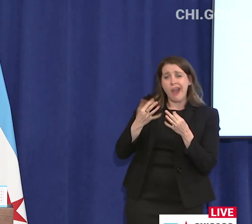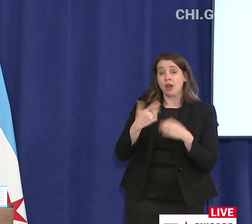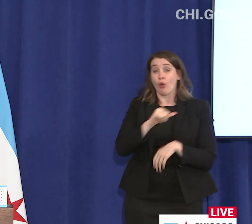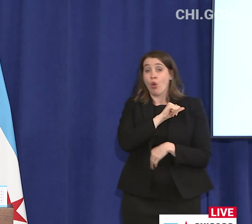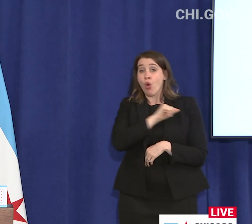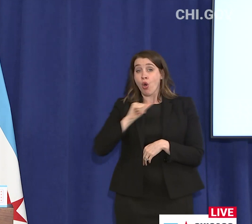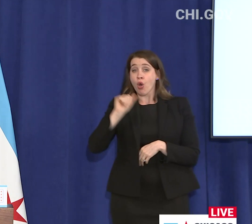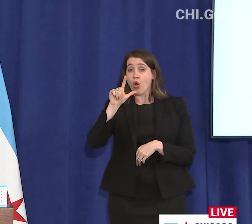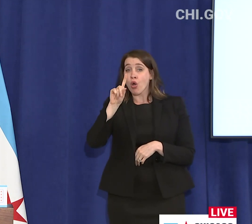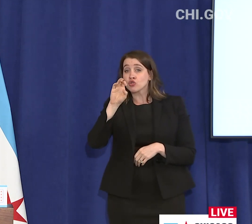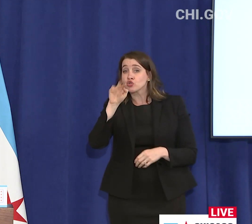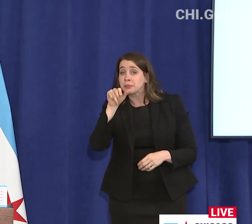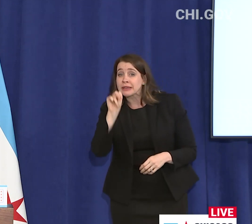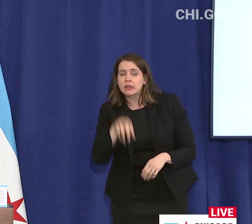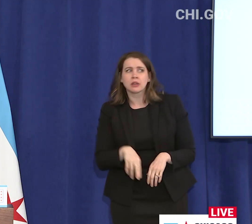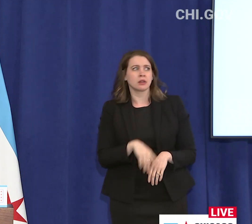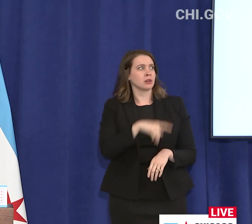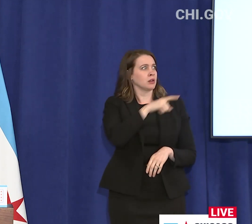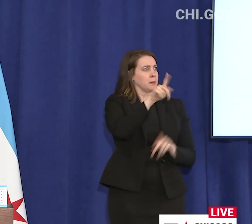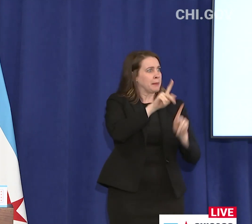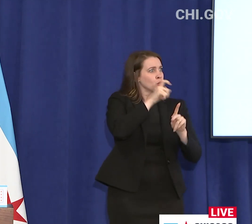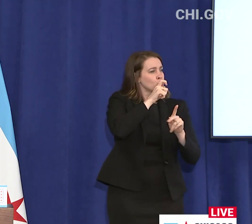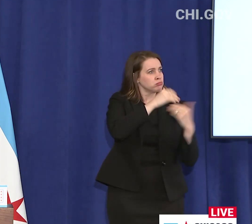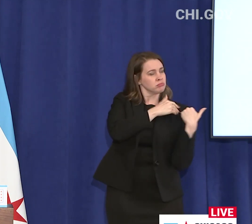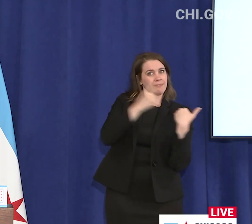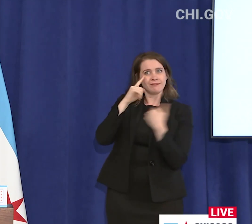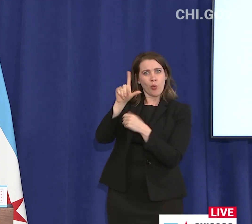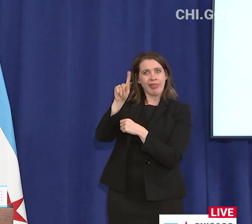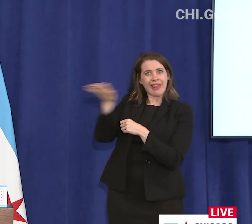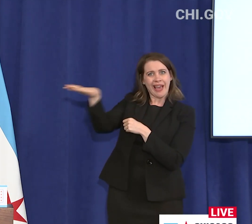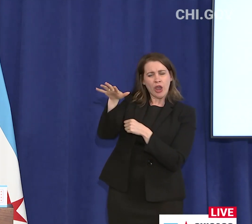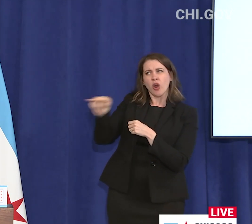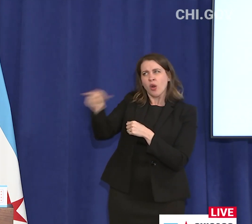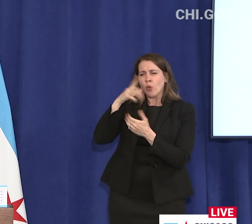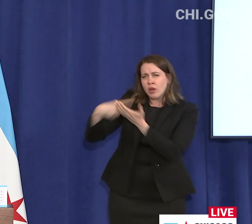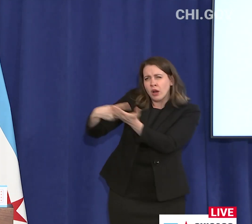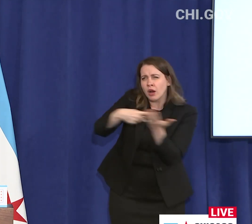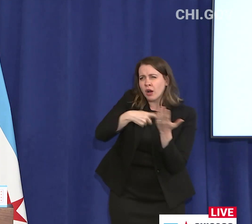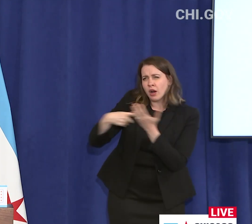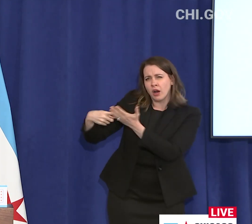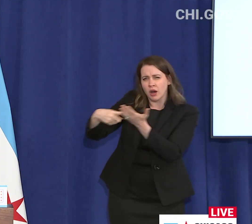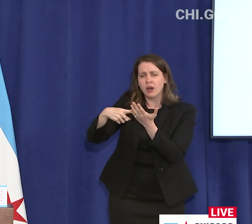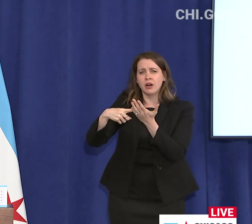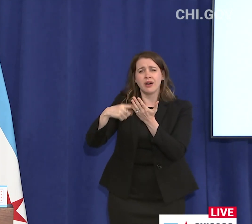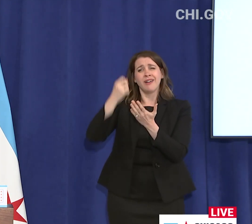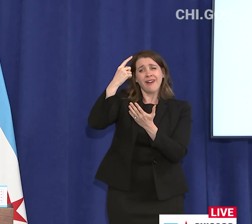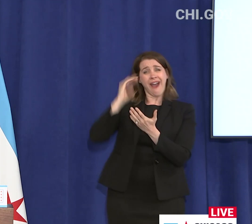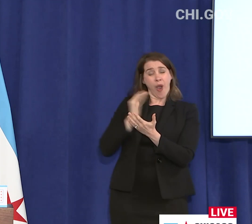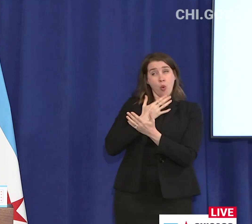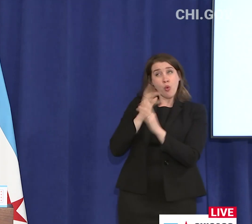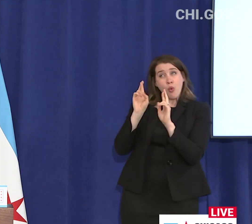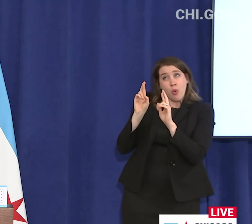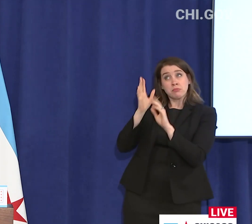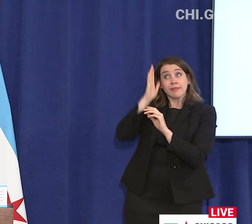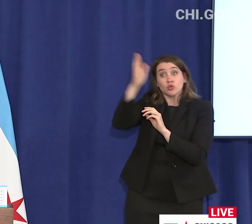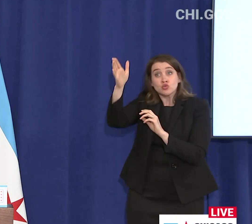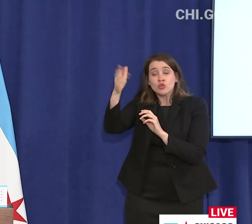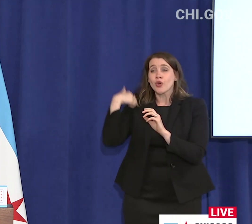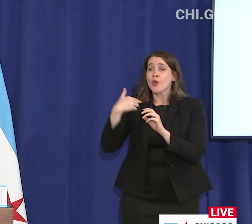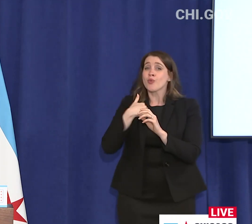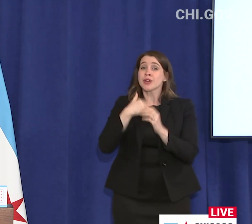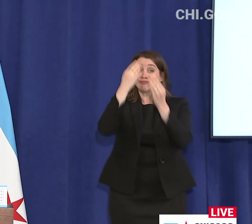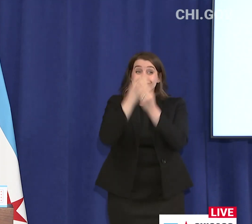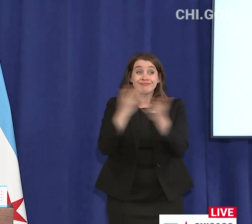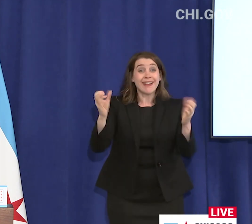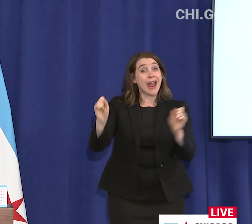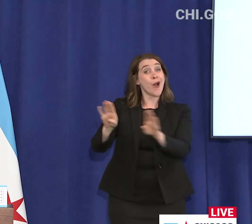District obviously will take the lead on this, but we want a plan that where we don't have to say, okay, this is terrible, we